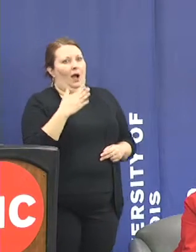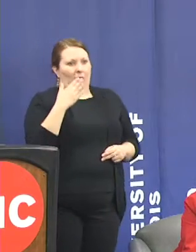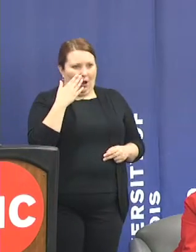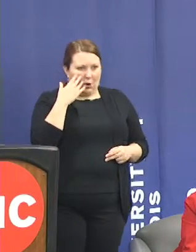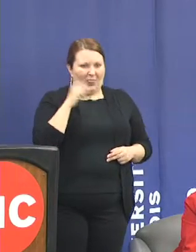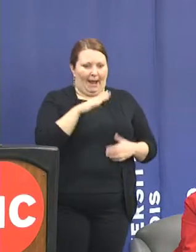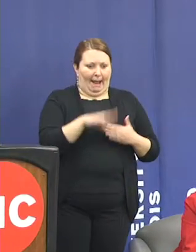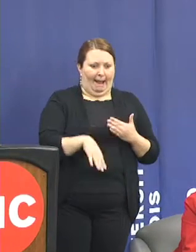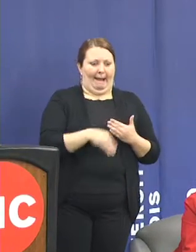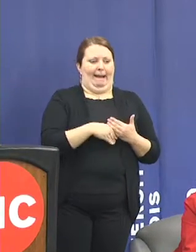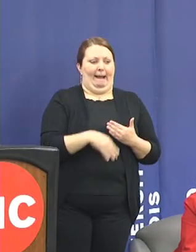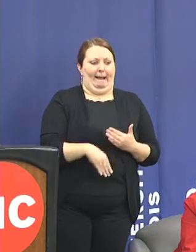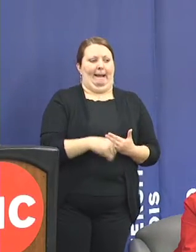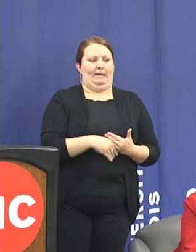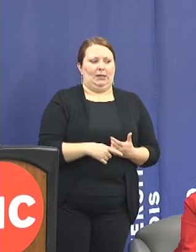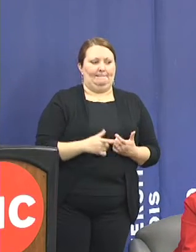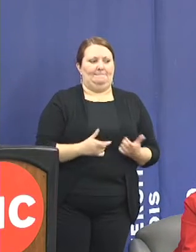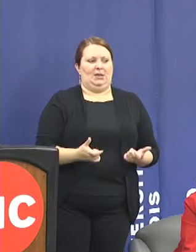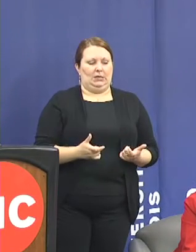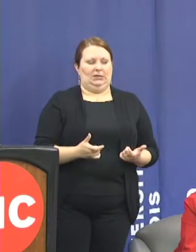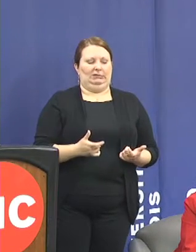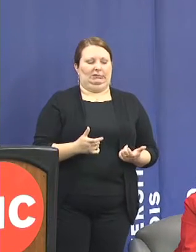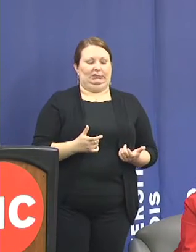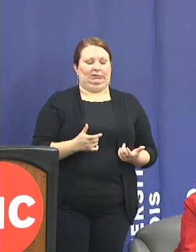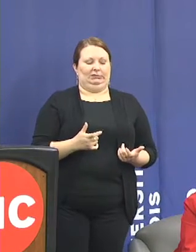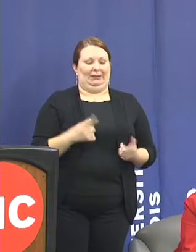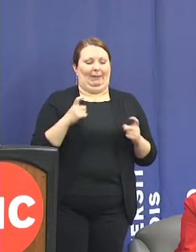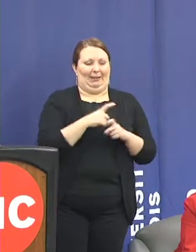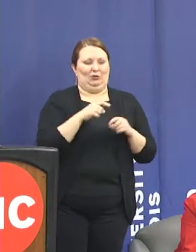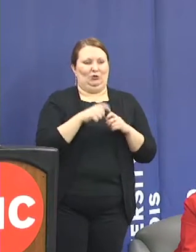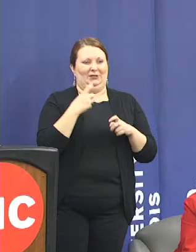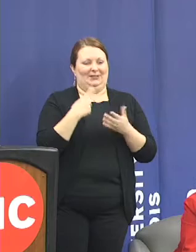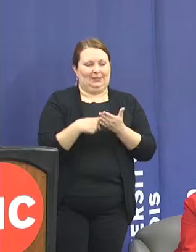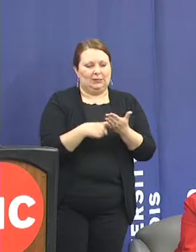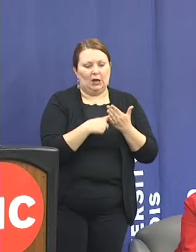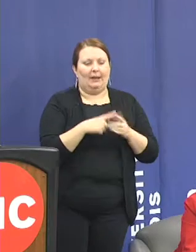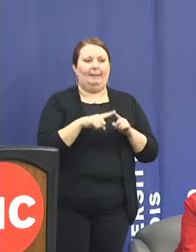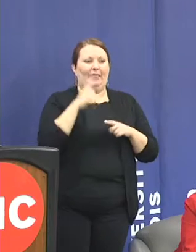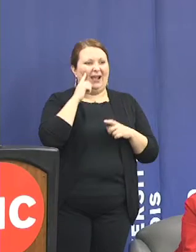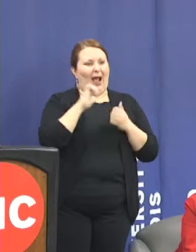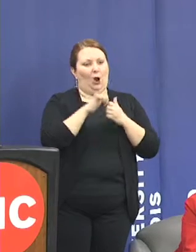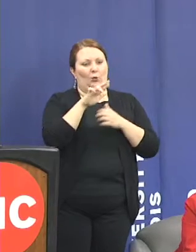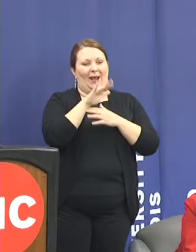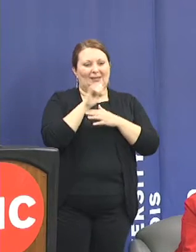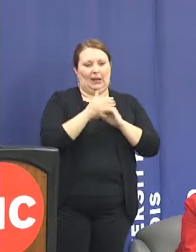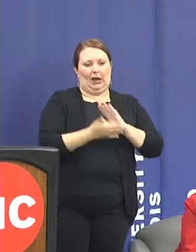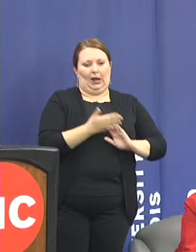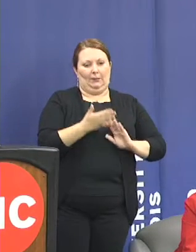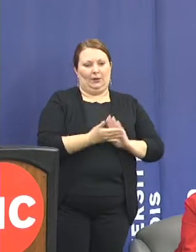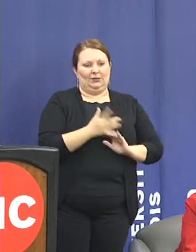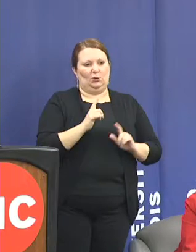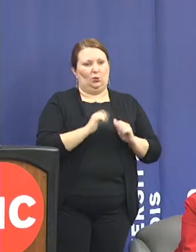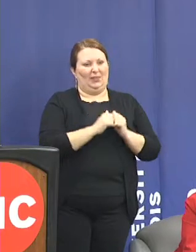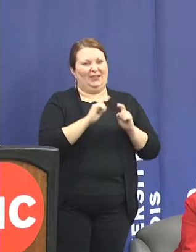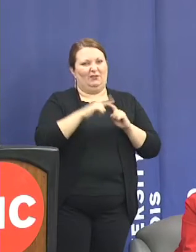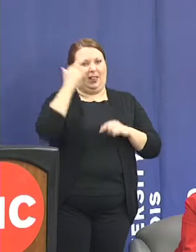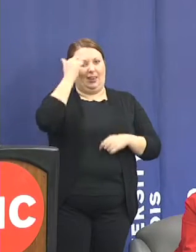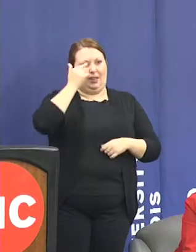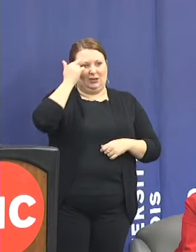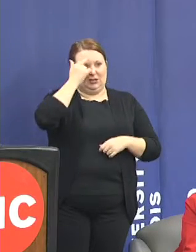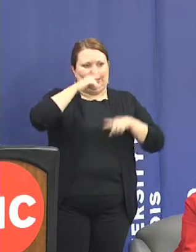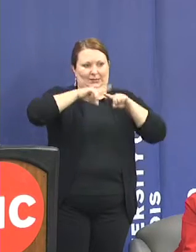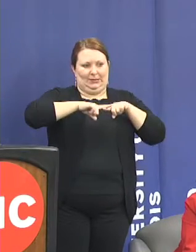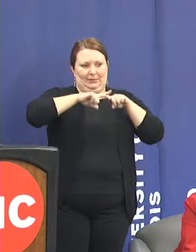like a huge wrench into the discussion, but I really think that, you know, it's partly about how race operates according to different logics, depending